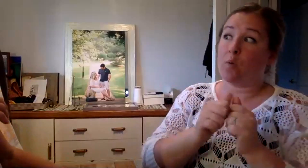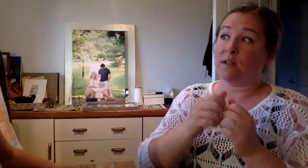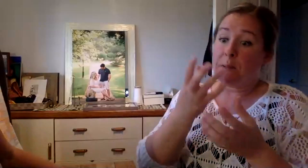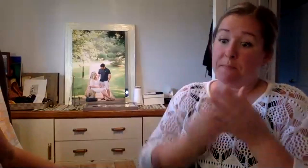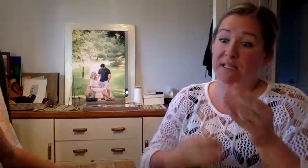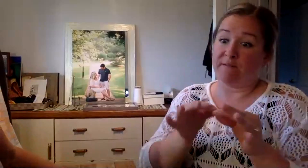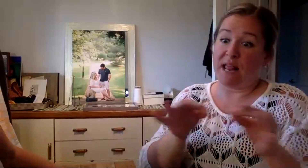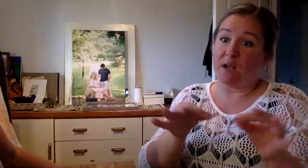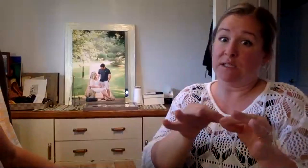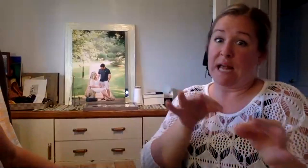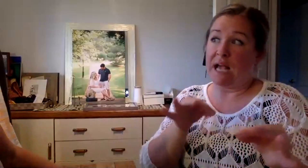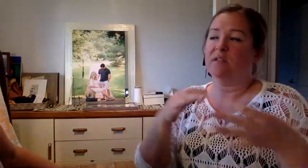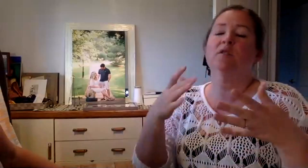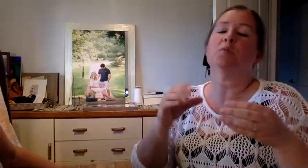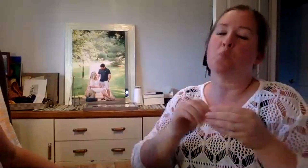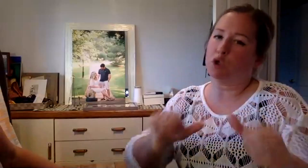difficult.